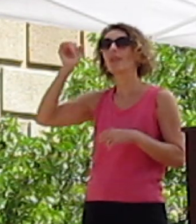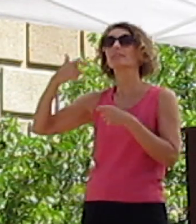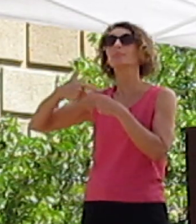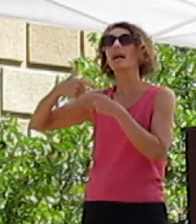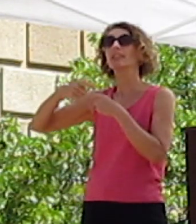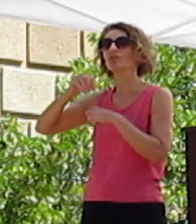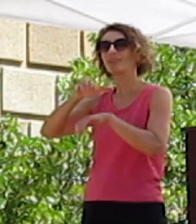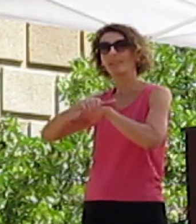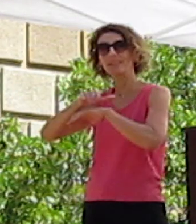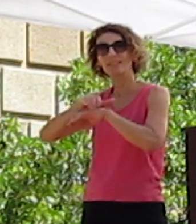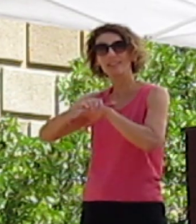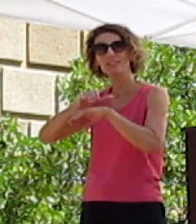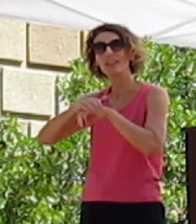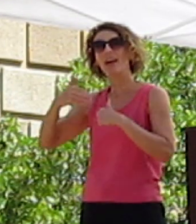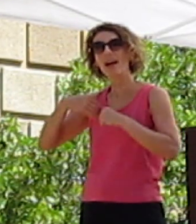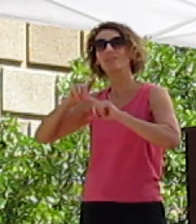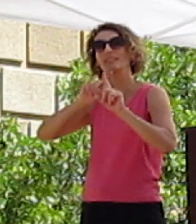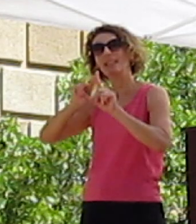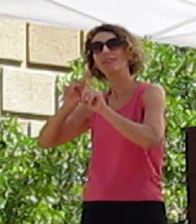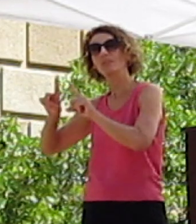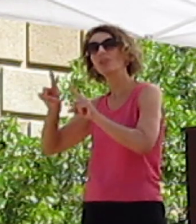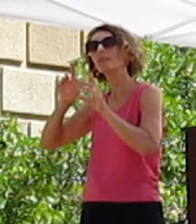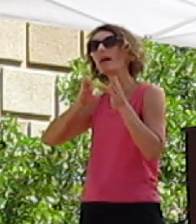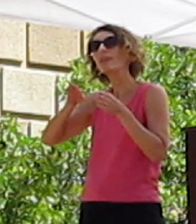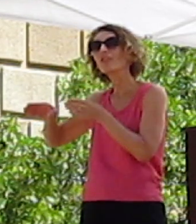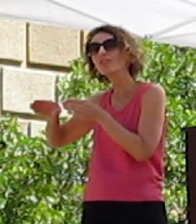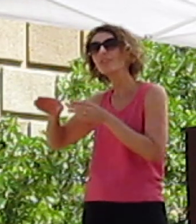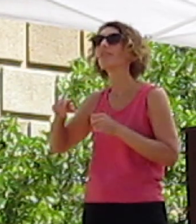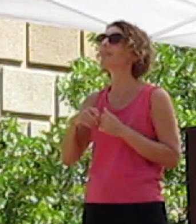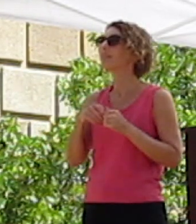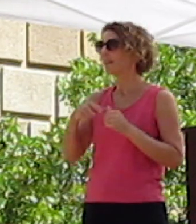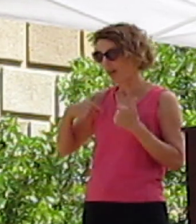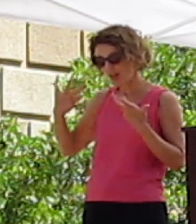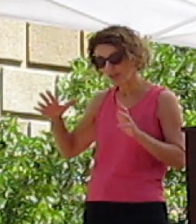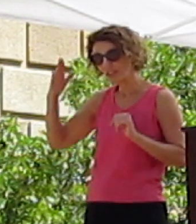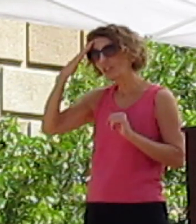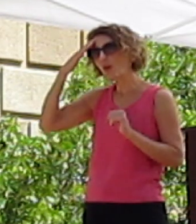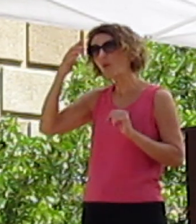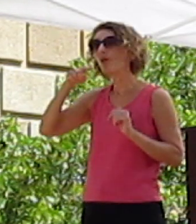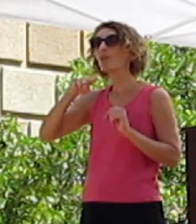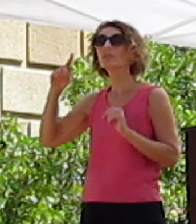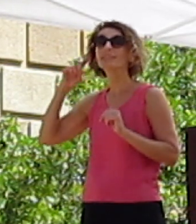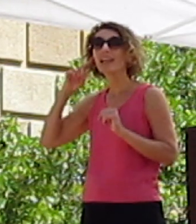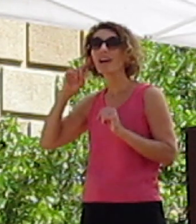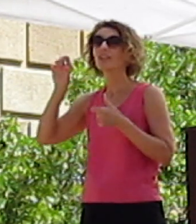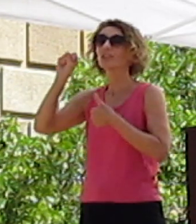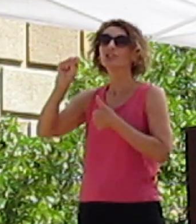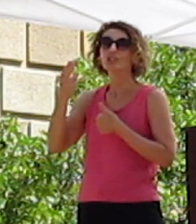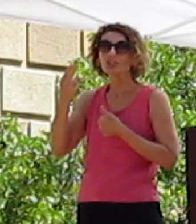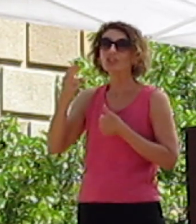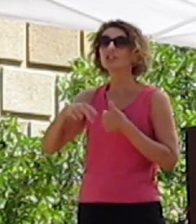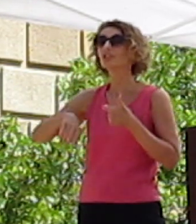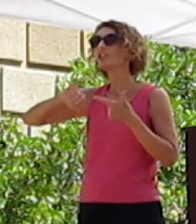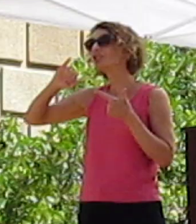and English have different patterns. And I knew that these sounds, the sh